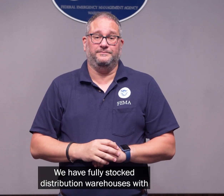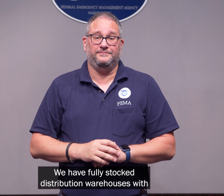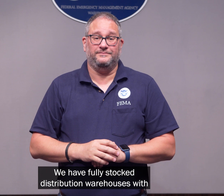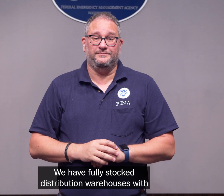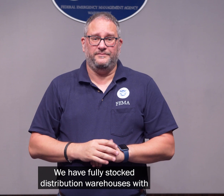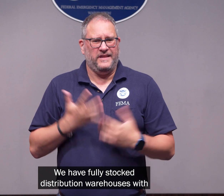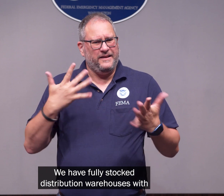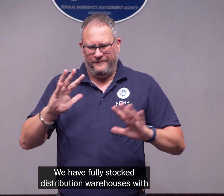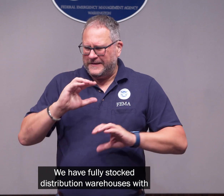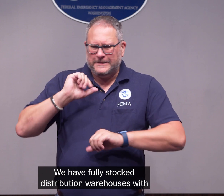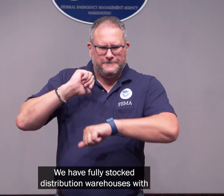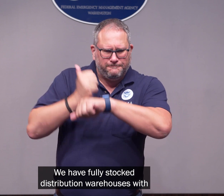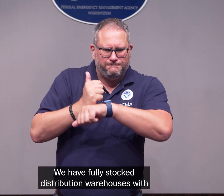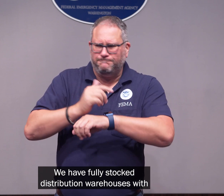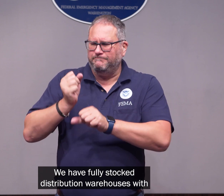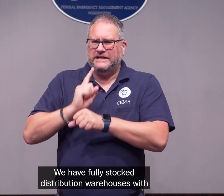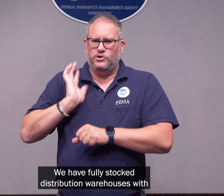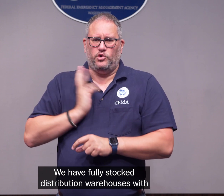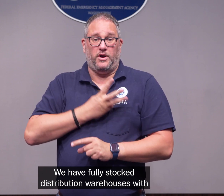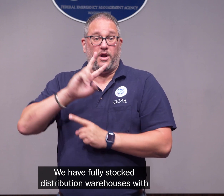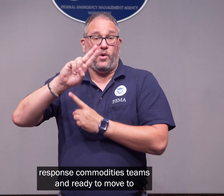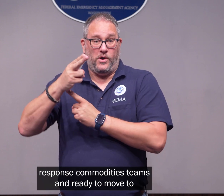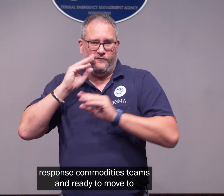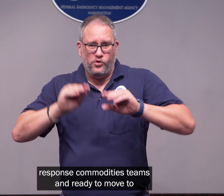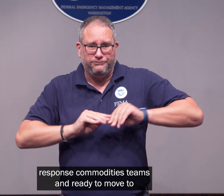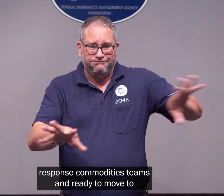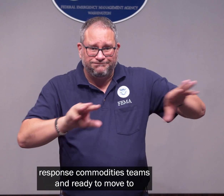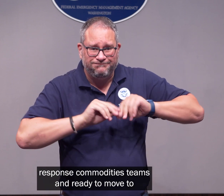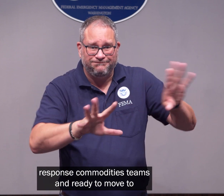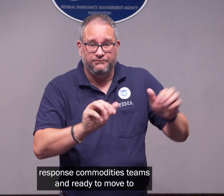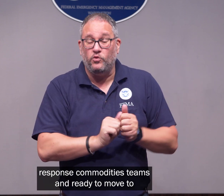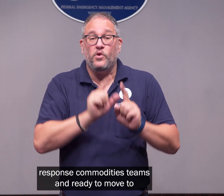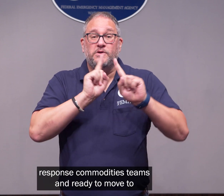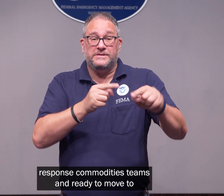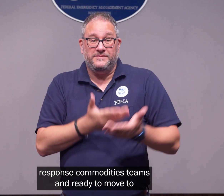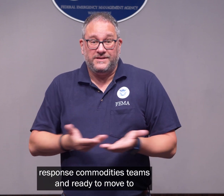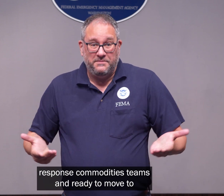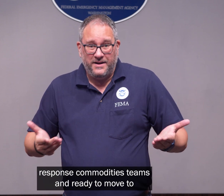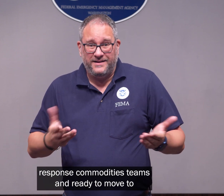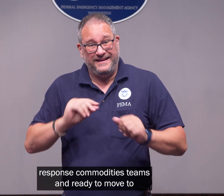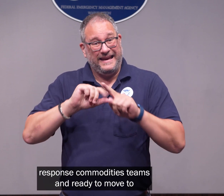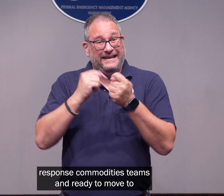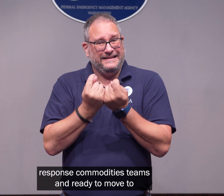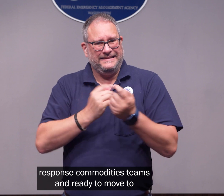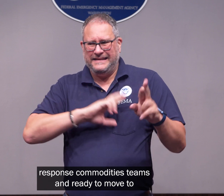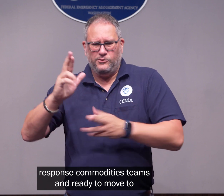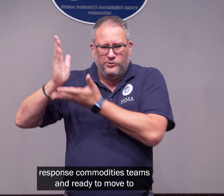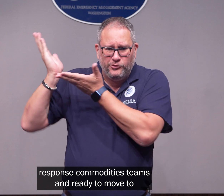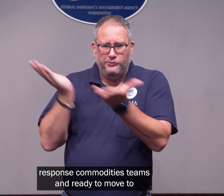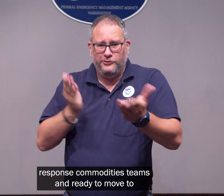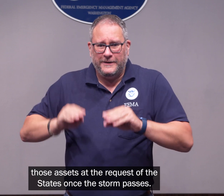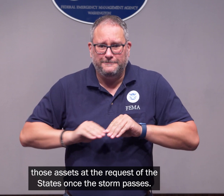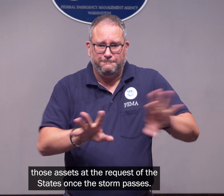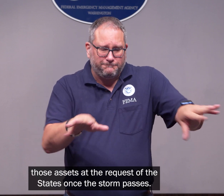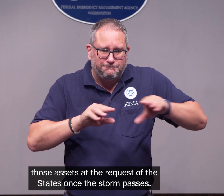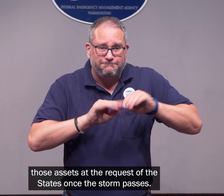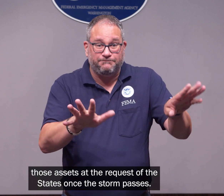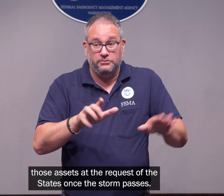have fully stocked distribution warehouses with response commodities, teams, and ready to move to those